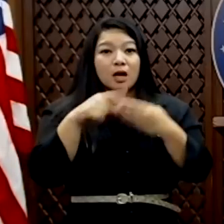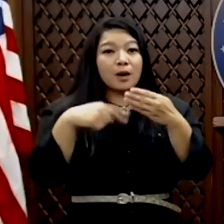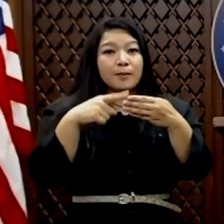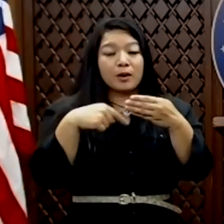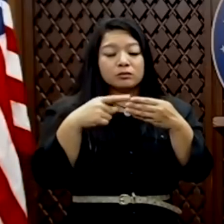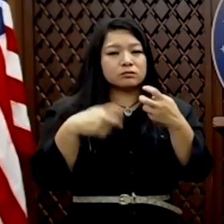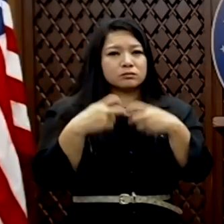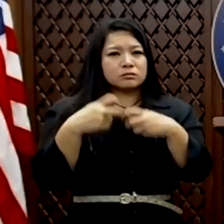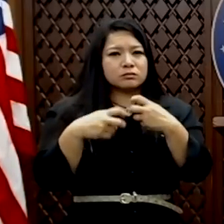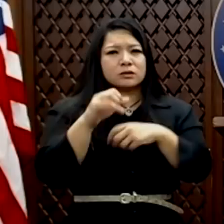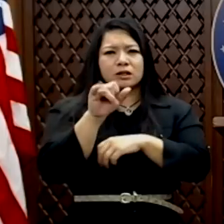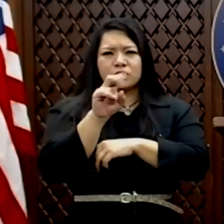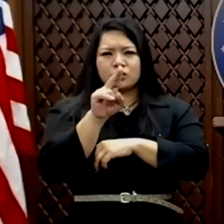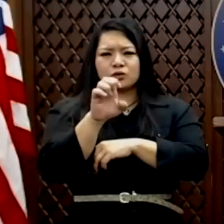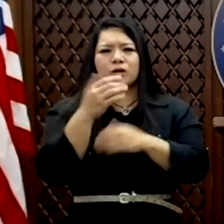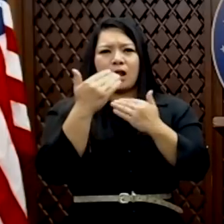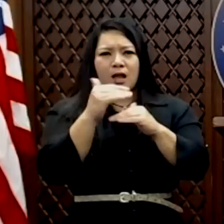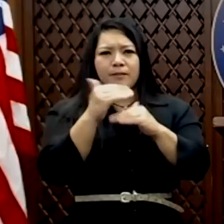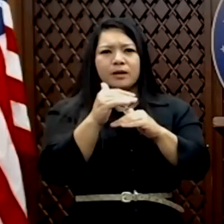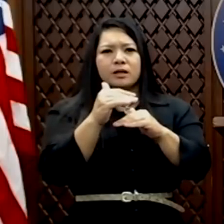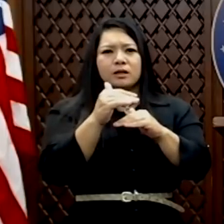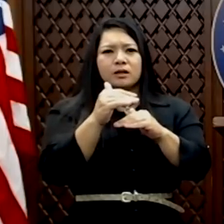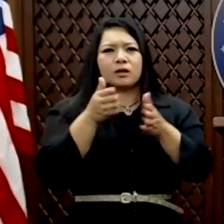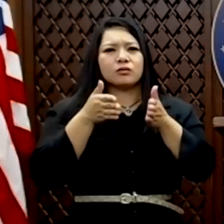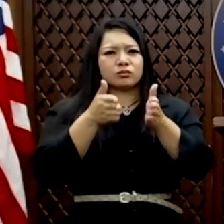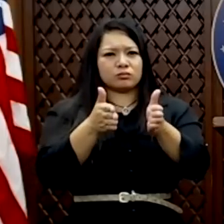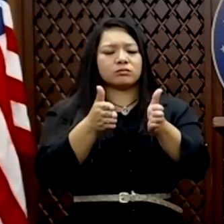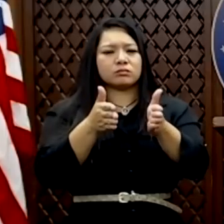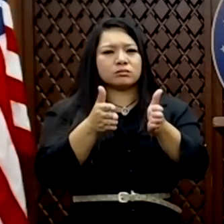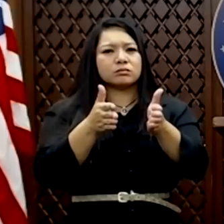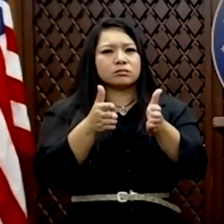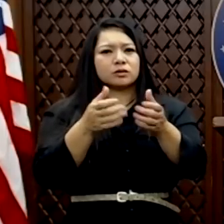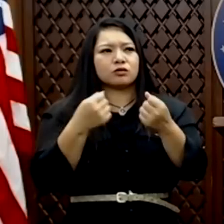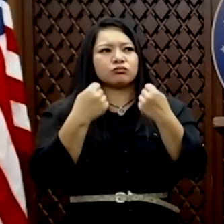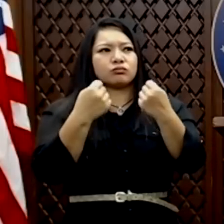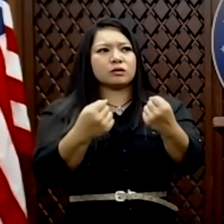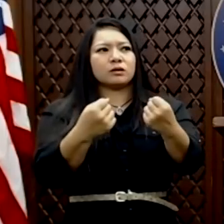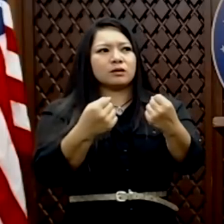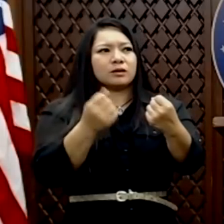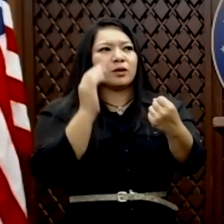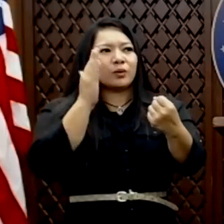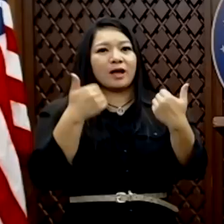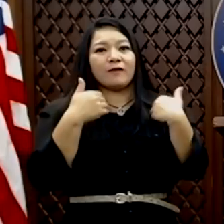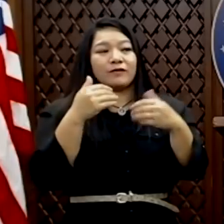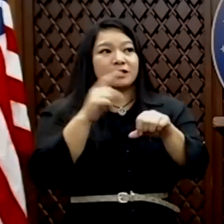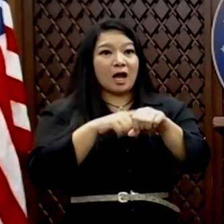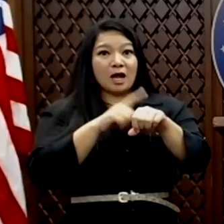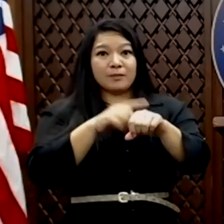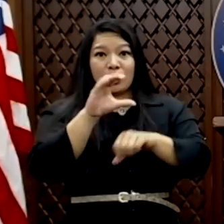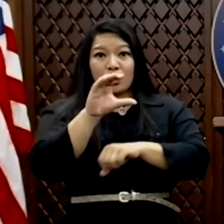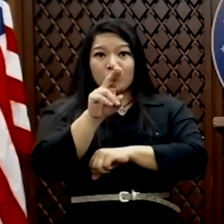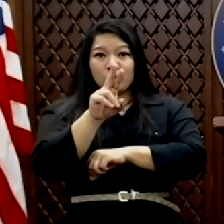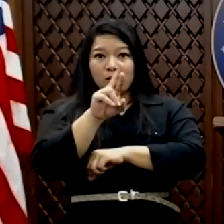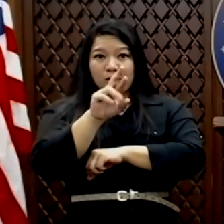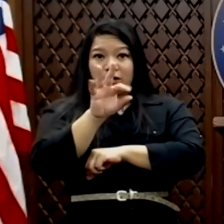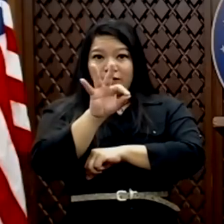issue of limiting travel on the road. So how will there be a curfew now? There